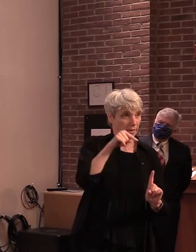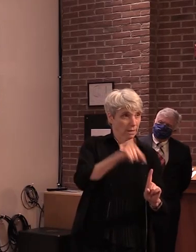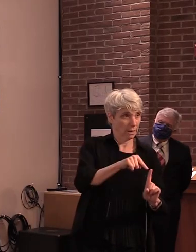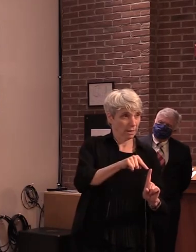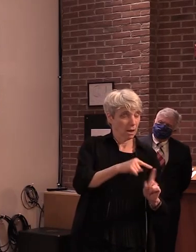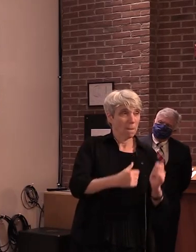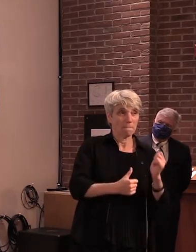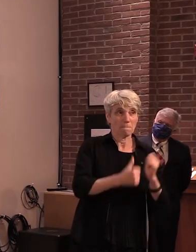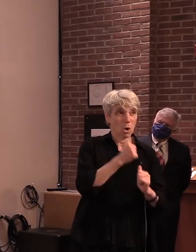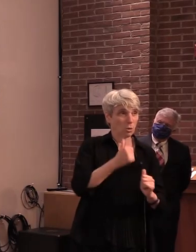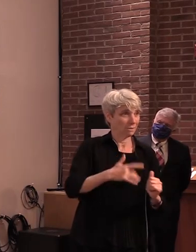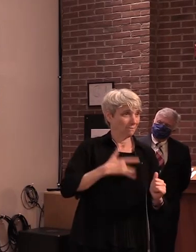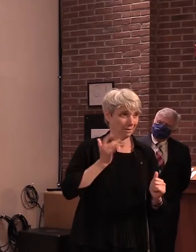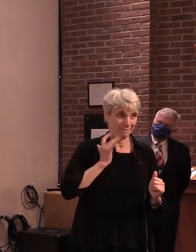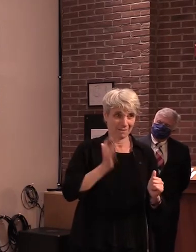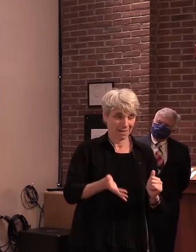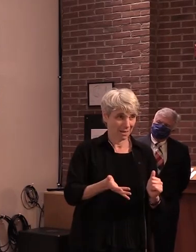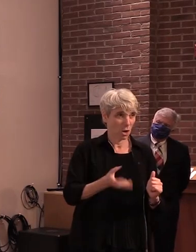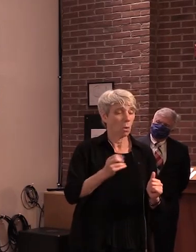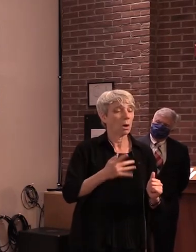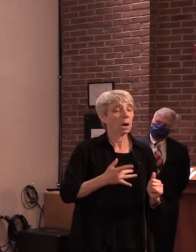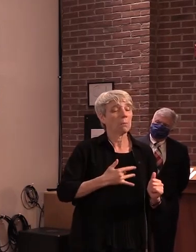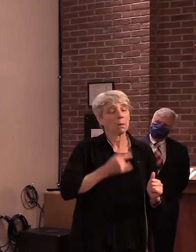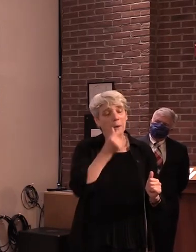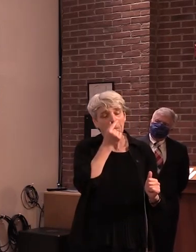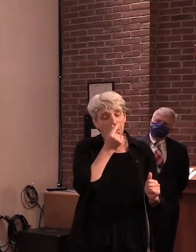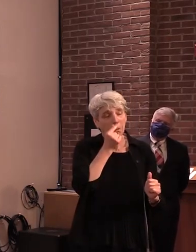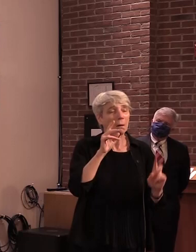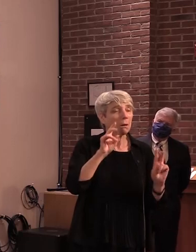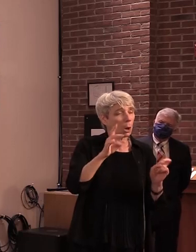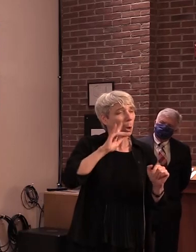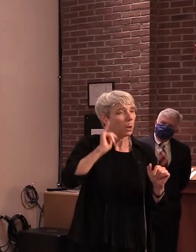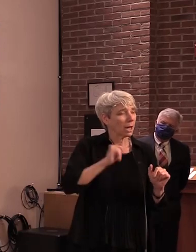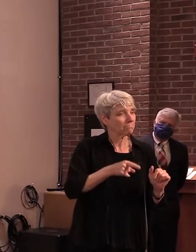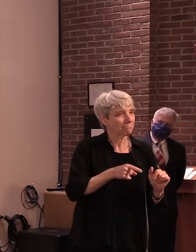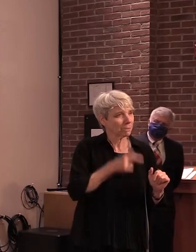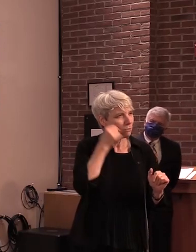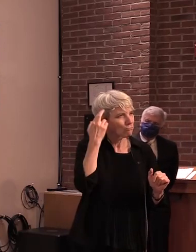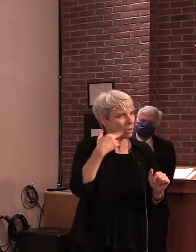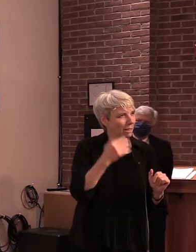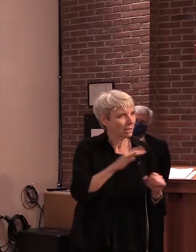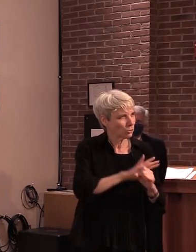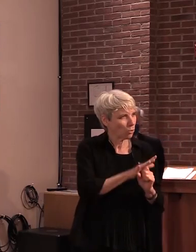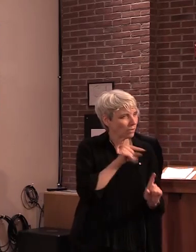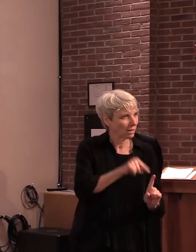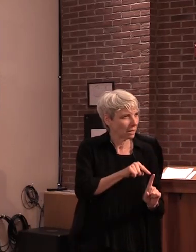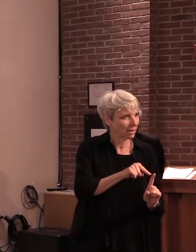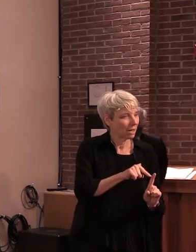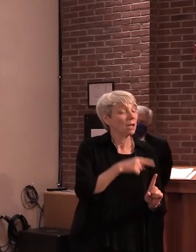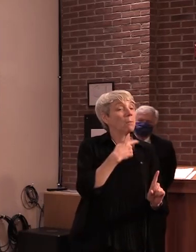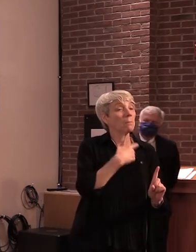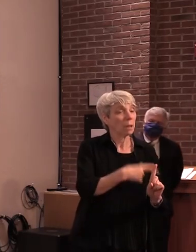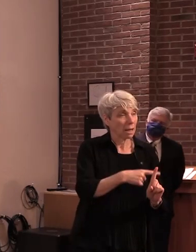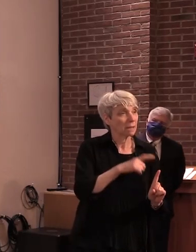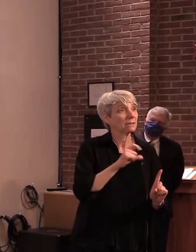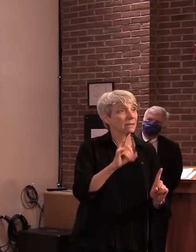the virus, getting seriously ill with the virus, being the vector that transmits the virus throughout a classroom